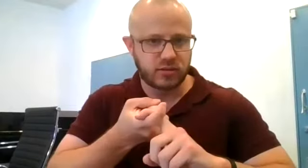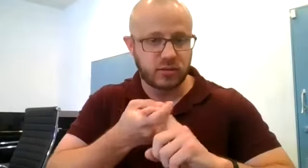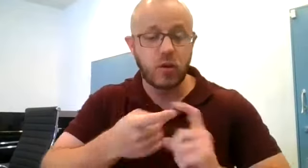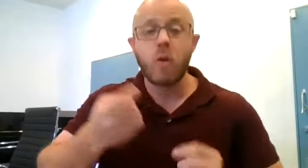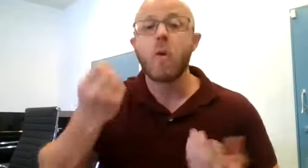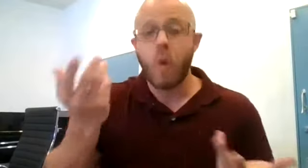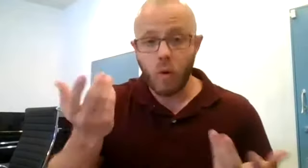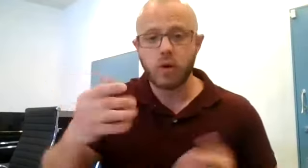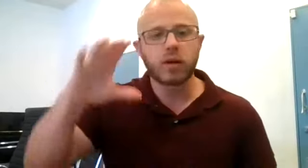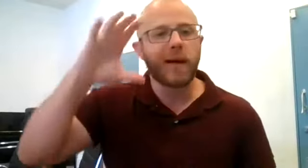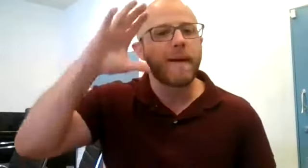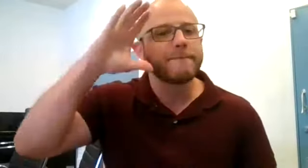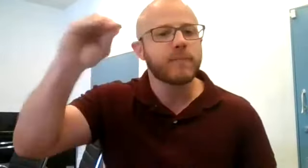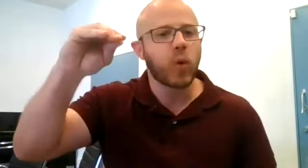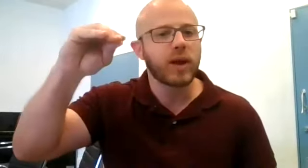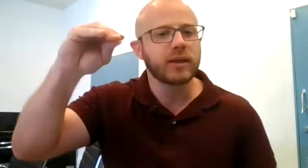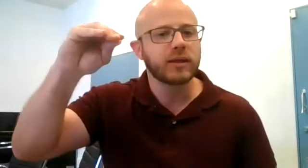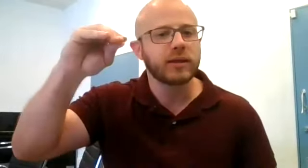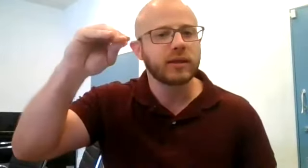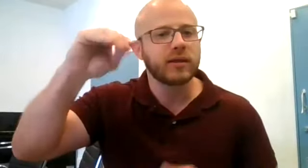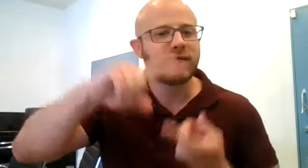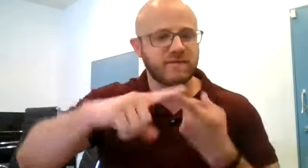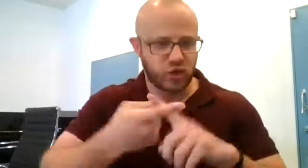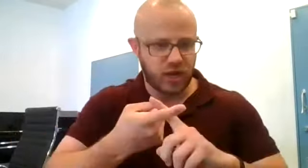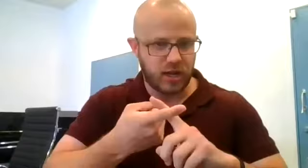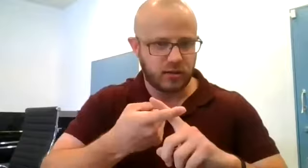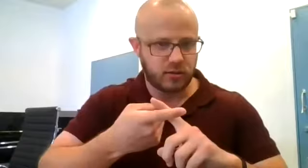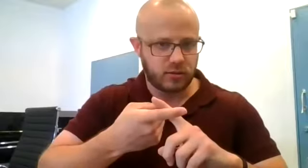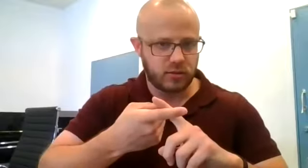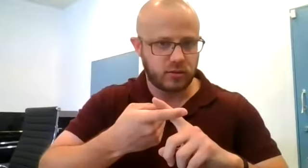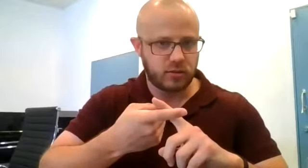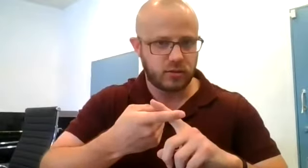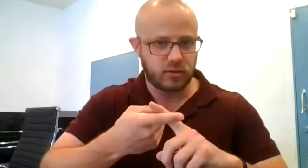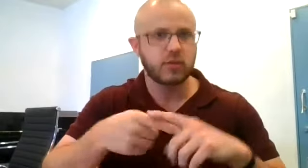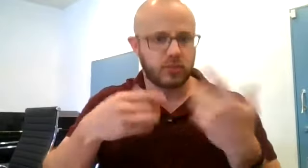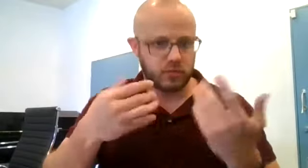friend, or boy, friend,